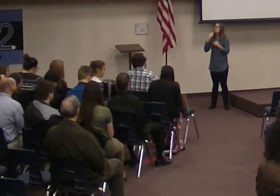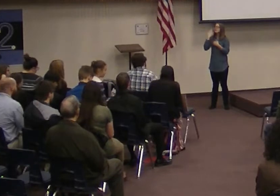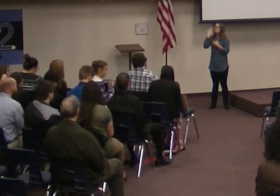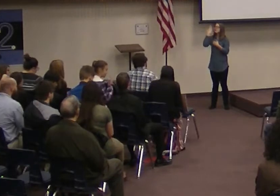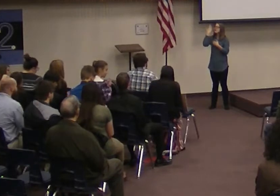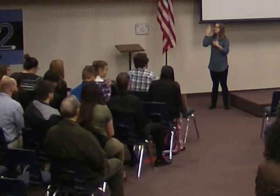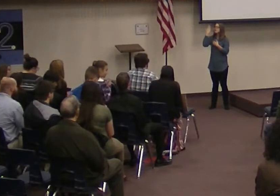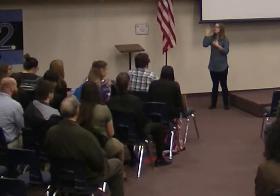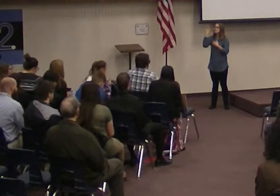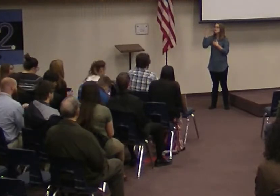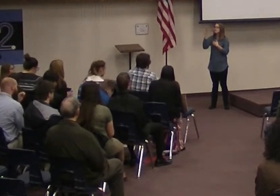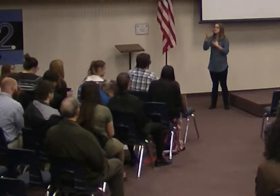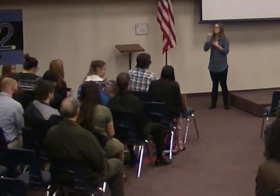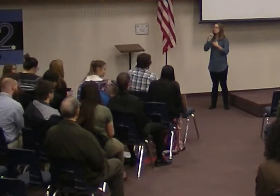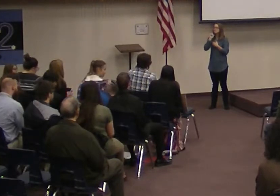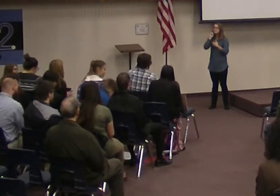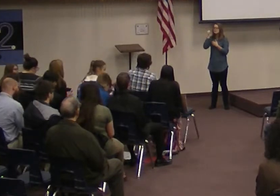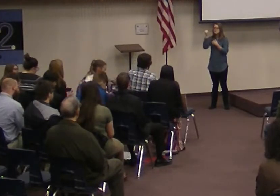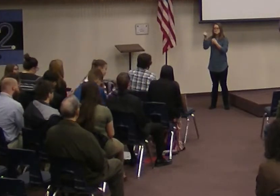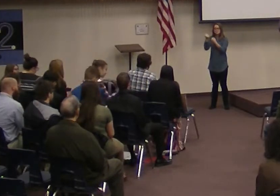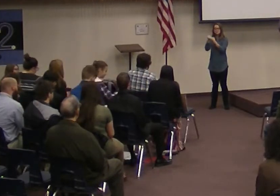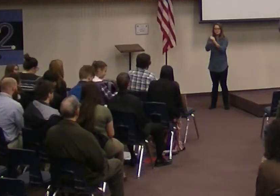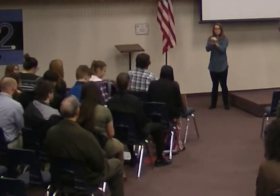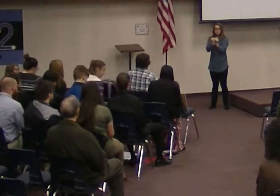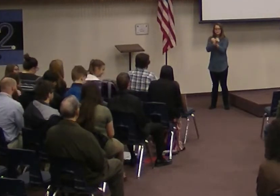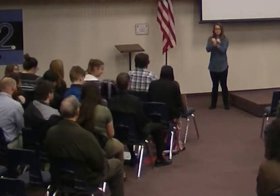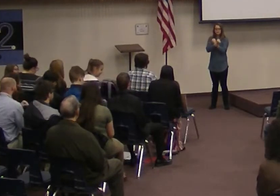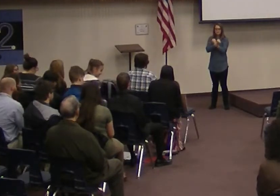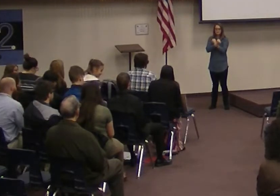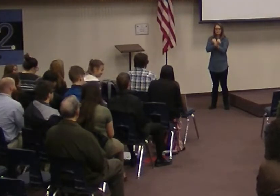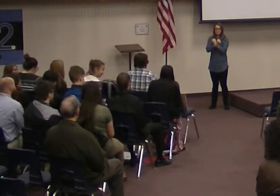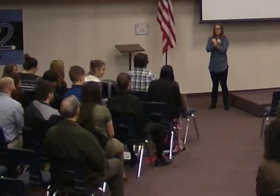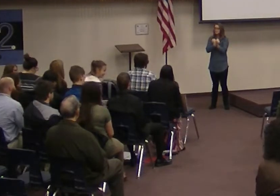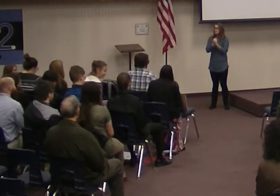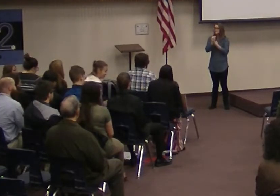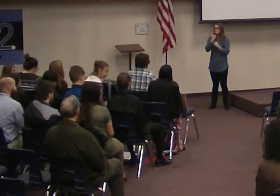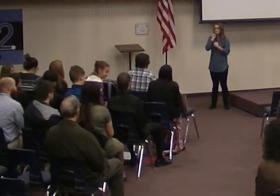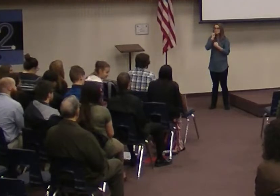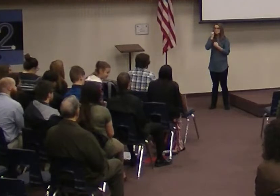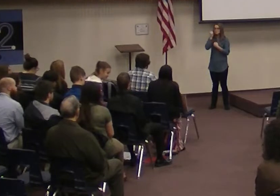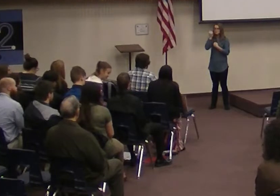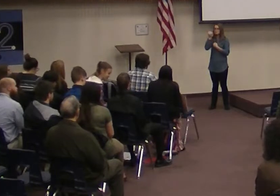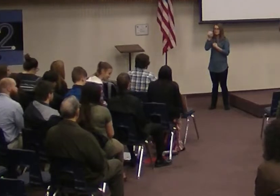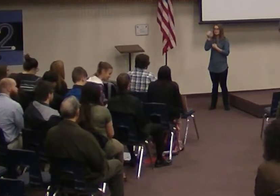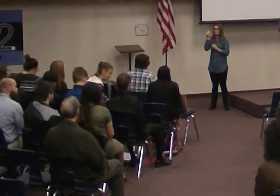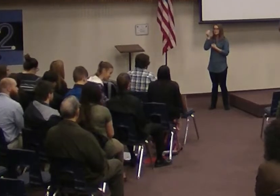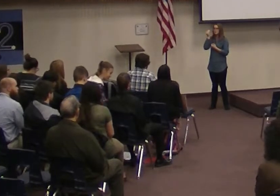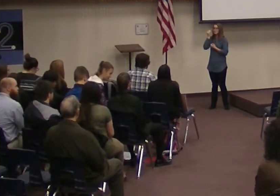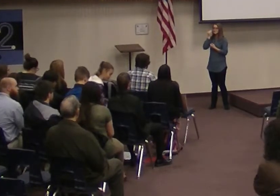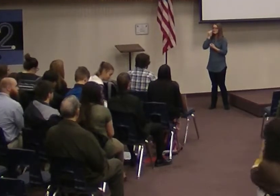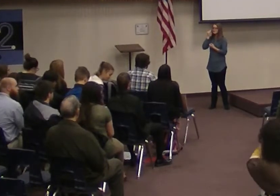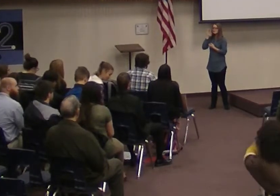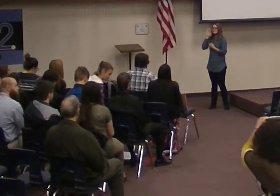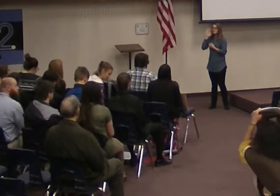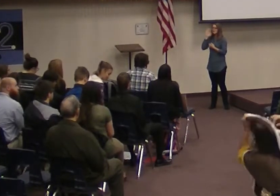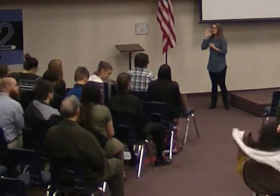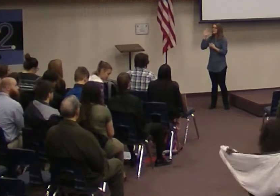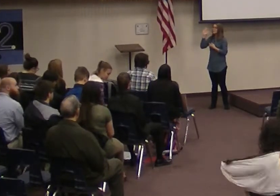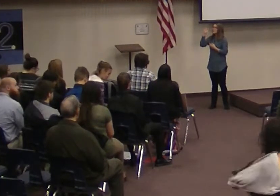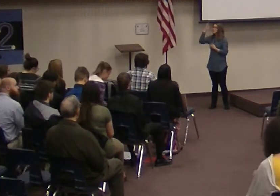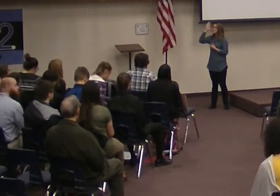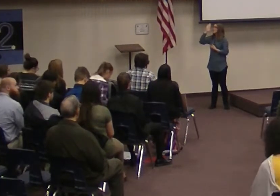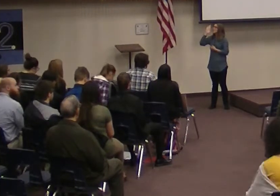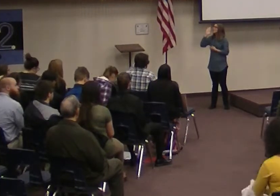God. He who does not love does not